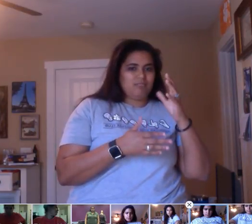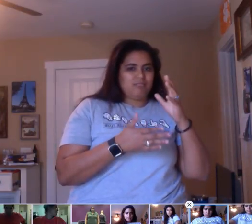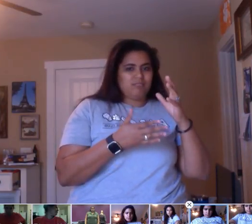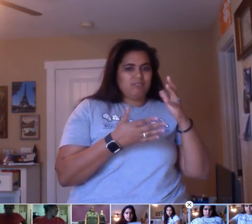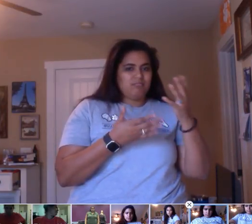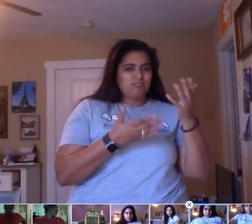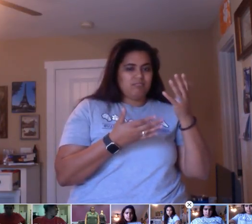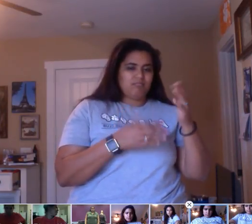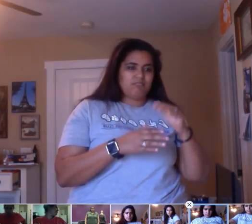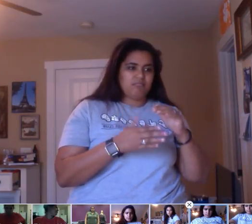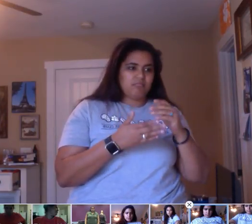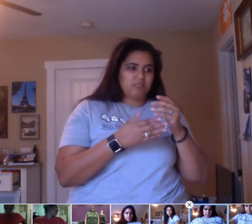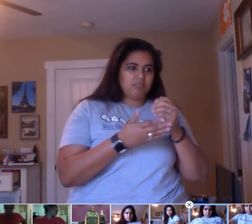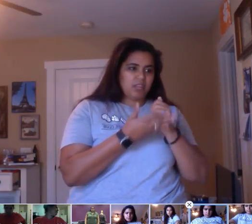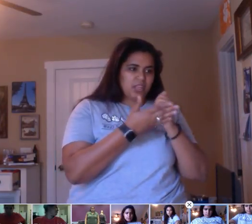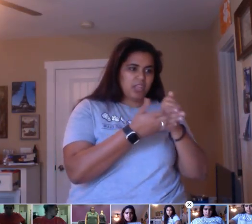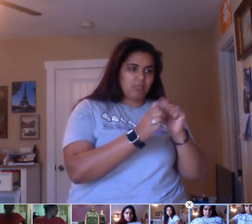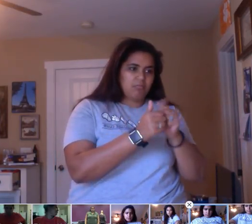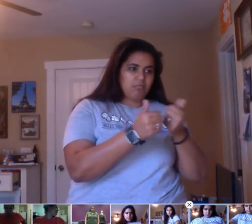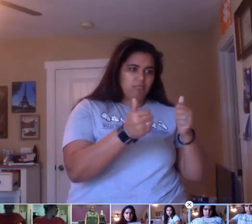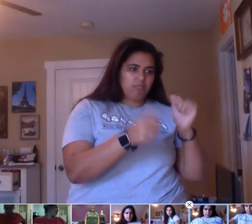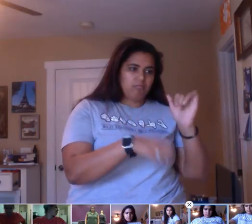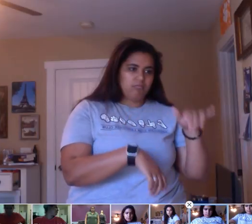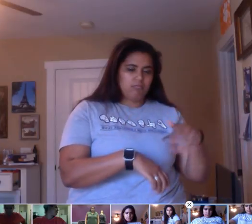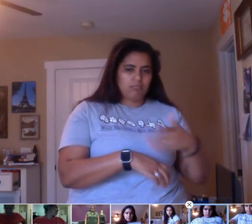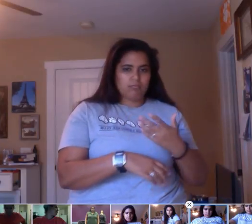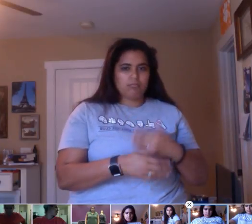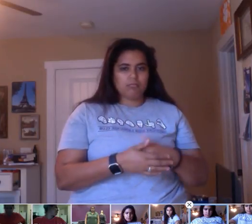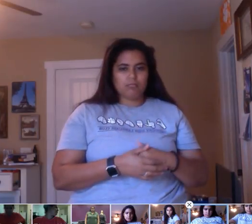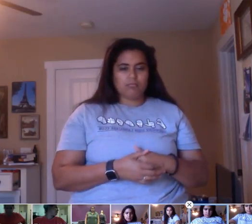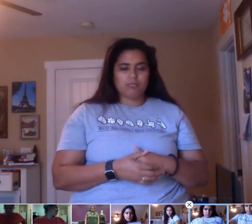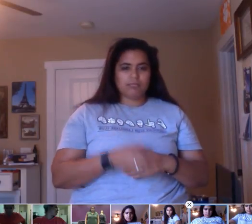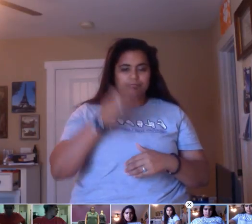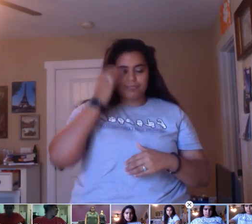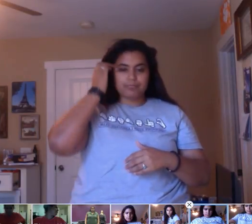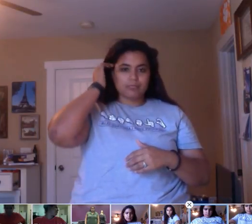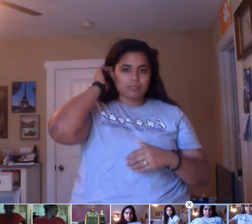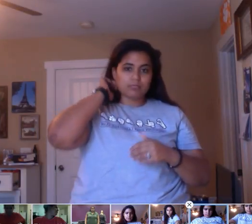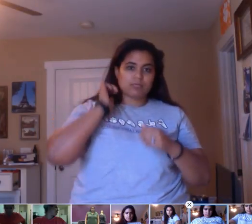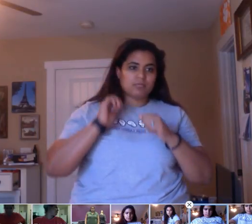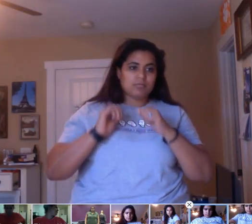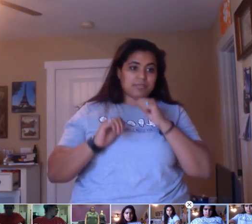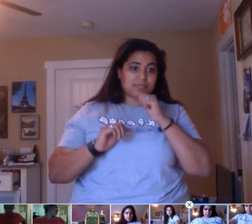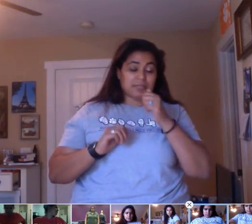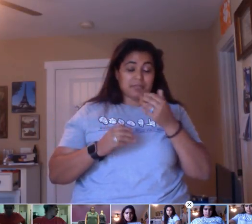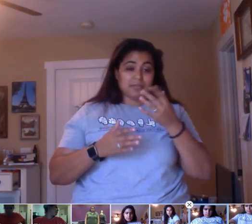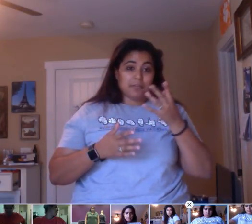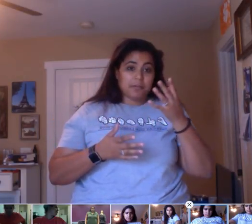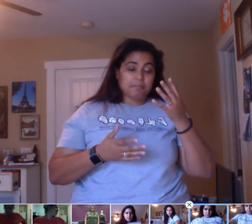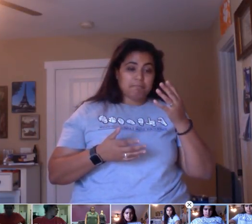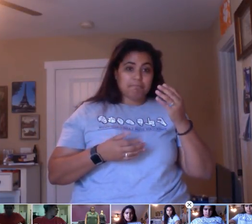this color. It's kind of boring, but whatever. So it's going to help show you all.